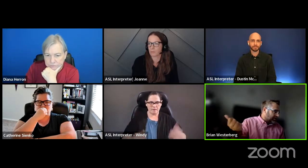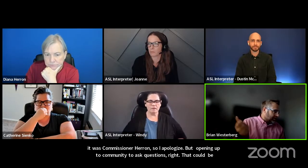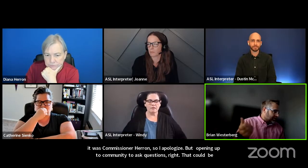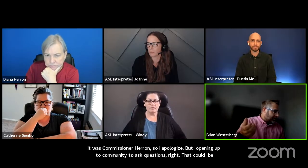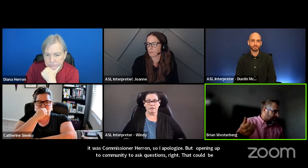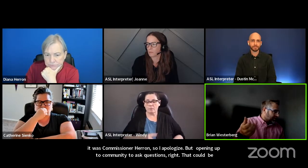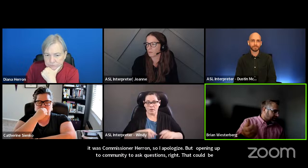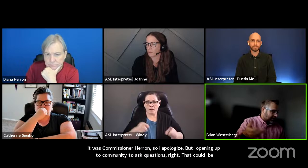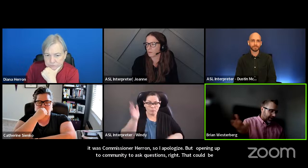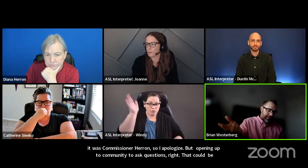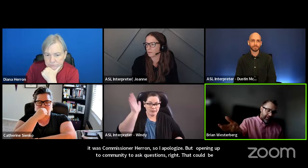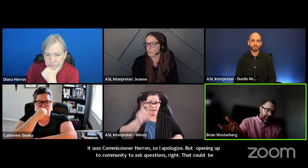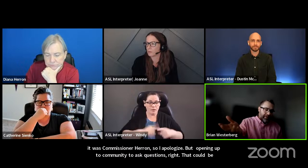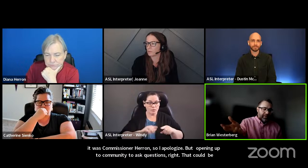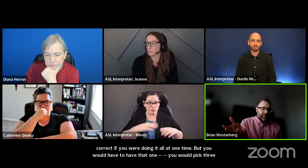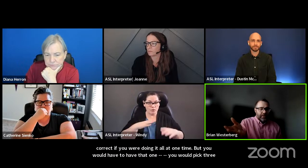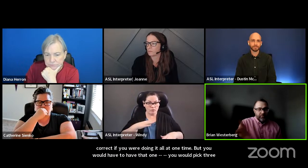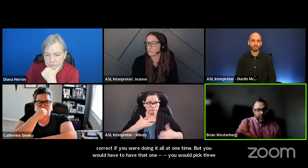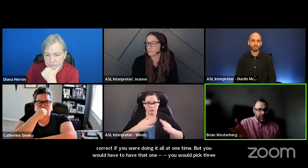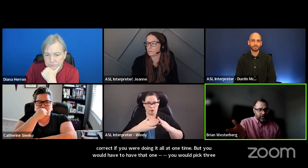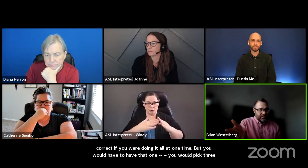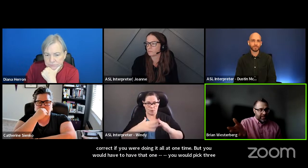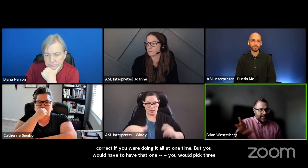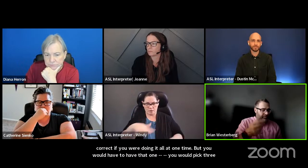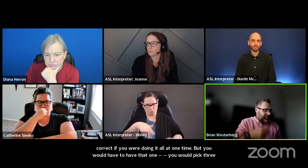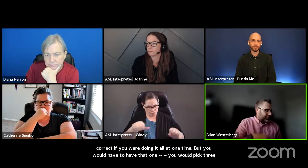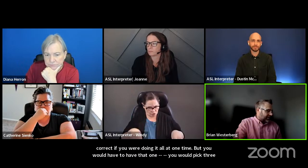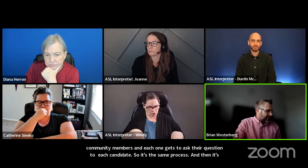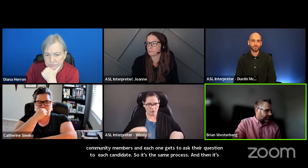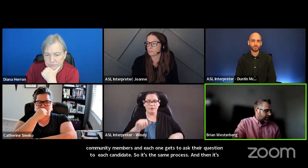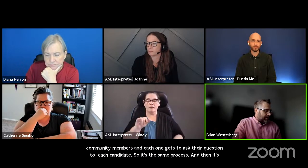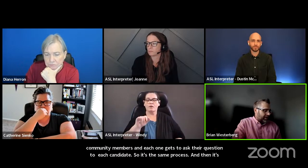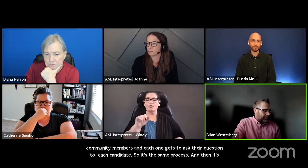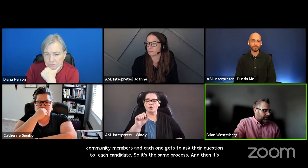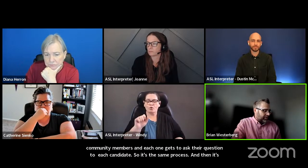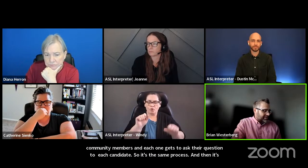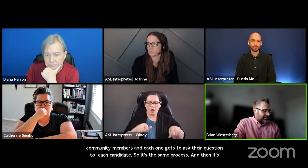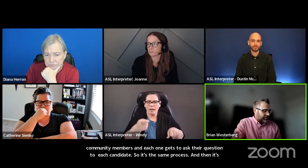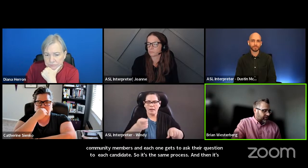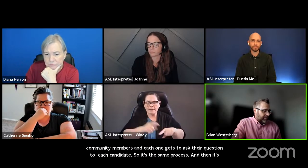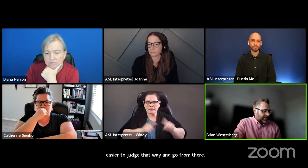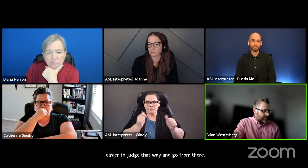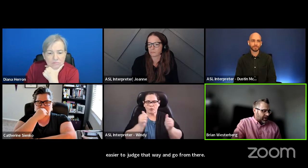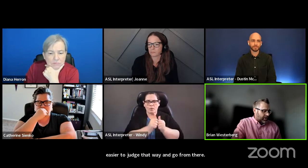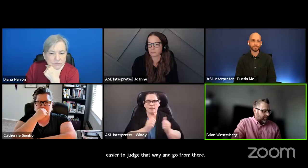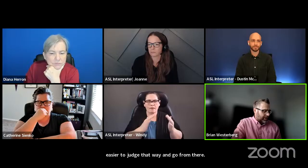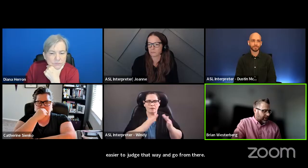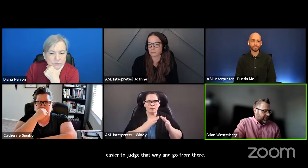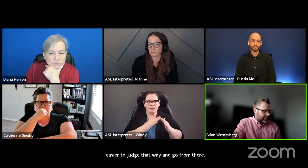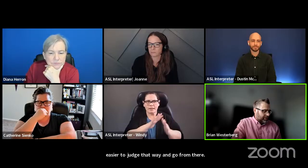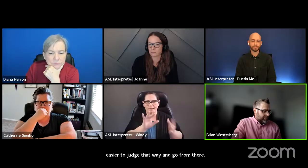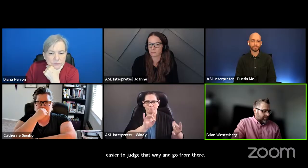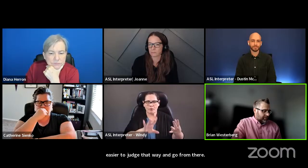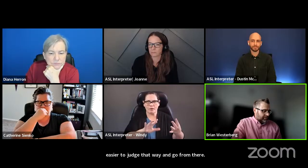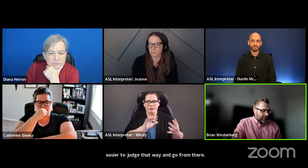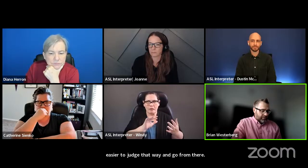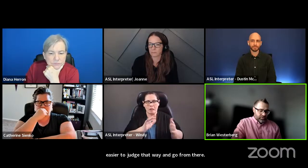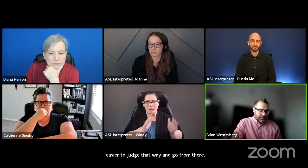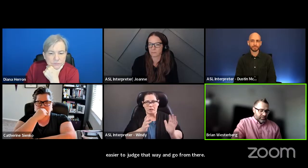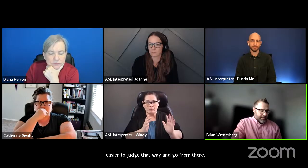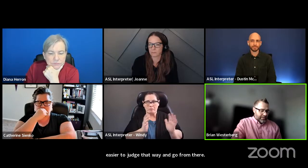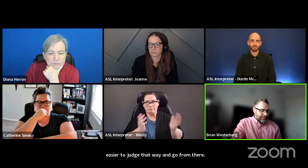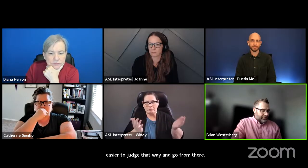to the community, I mean, if you want to do it slightly different and get community input, that's different. I'm not sure how we're gonna,